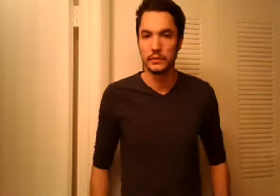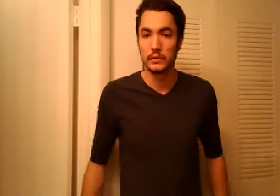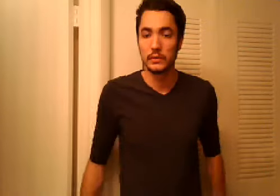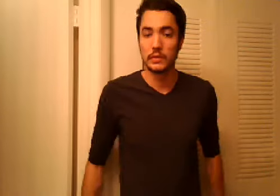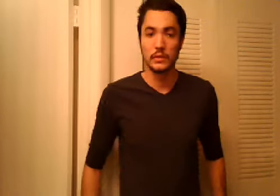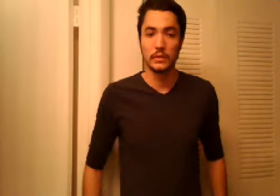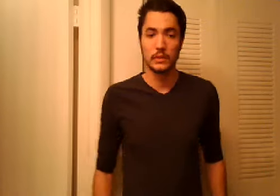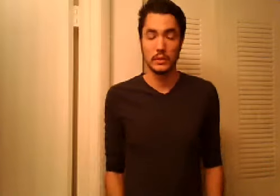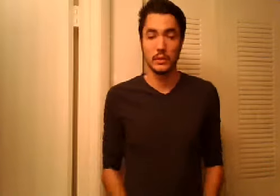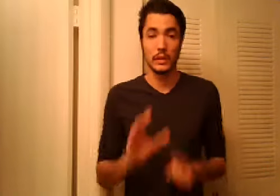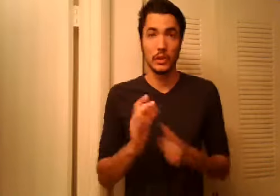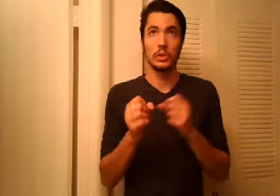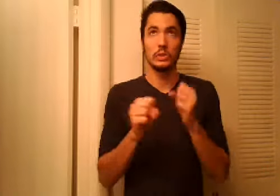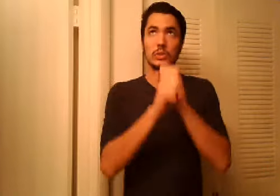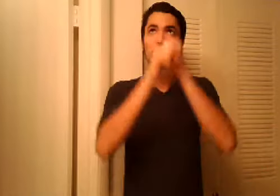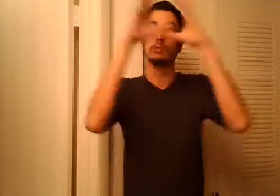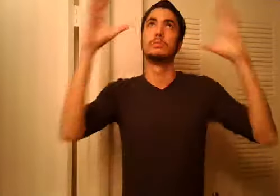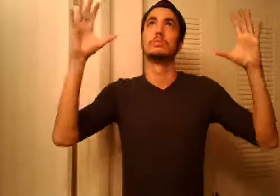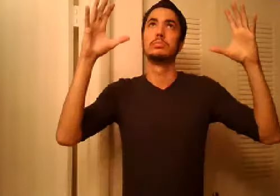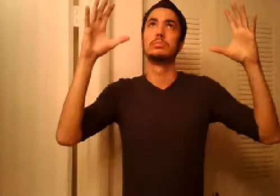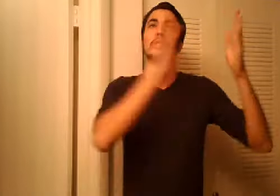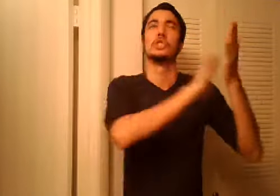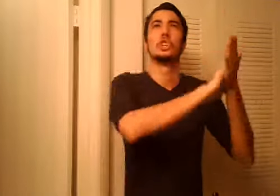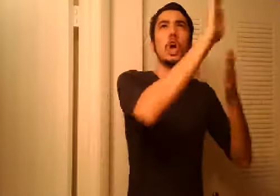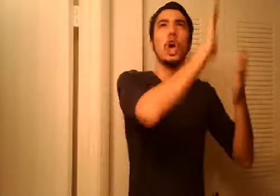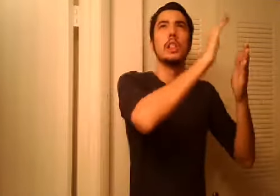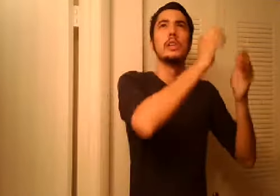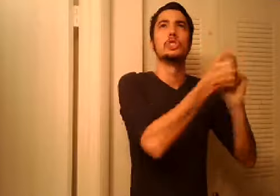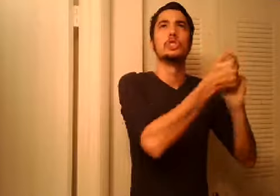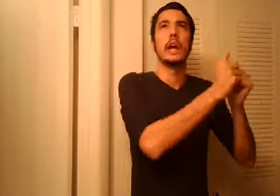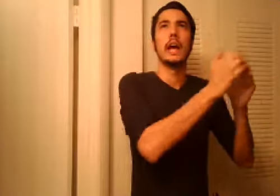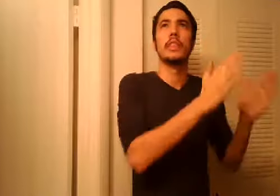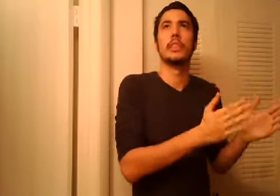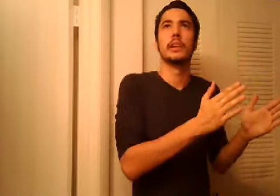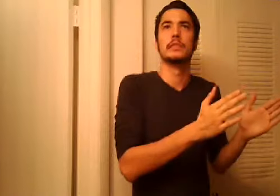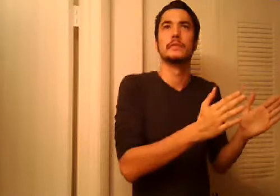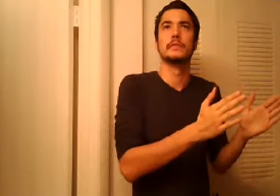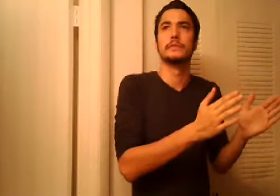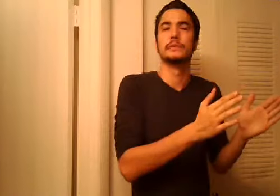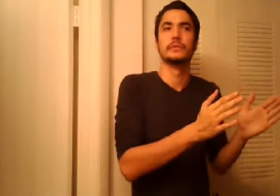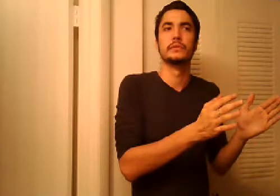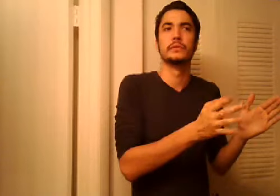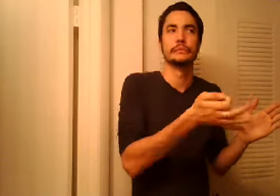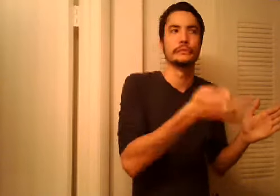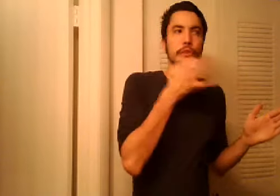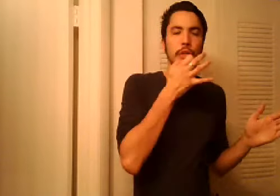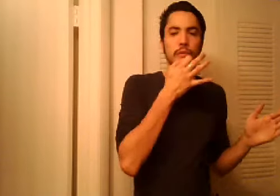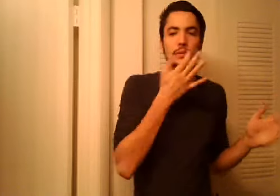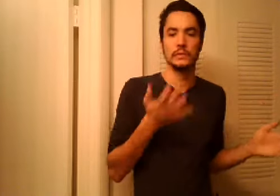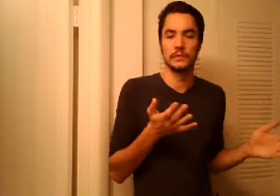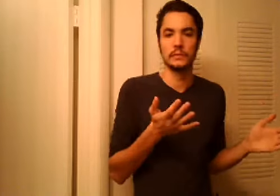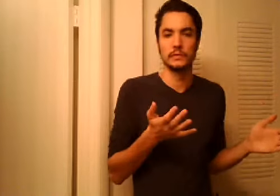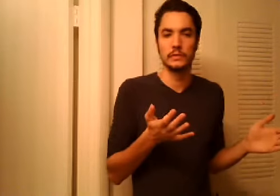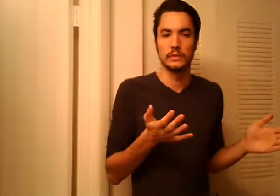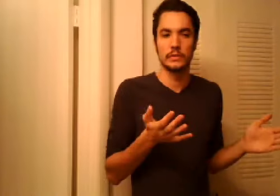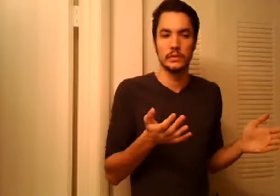the college athlete as amateur, right? Even though everything about college athletics is professionalized except labor, right? I